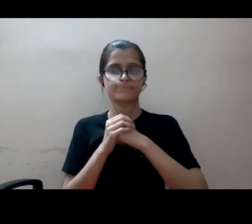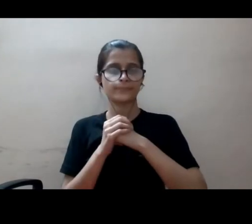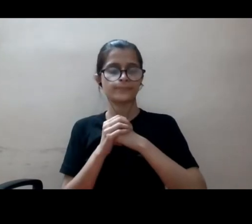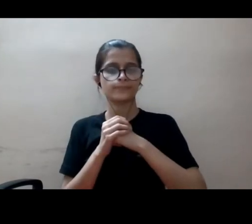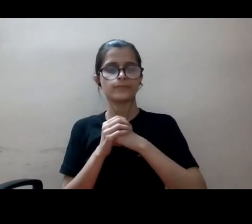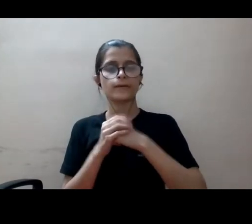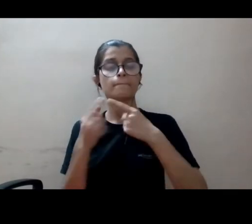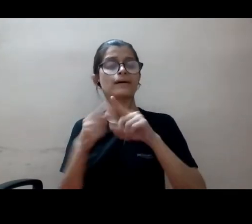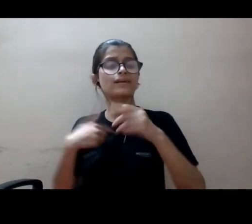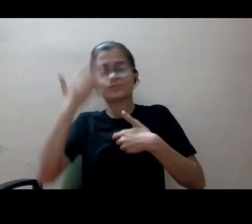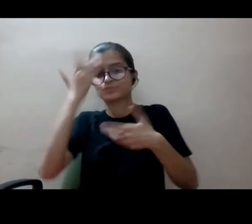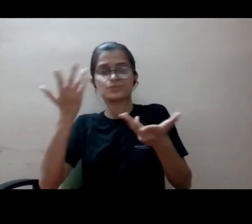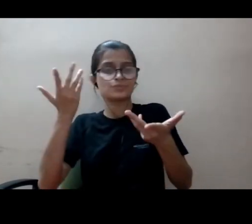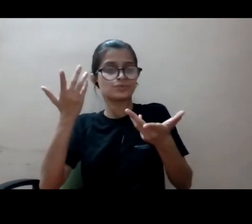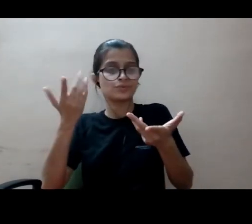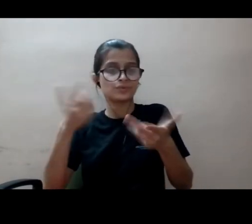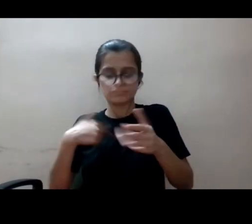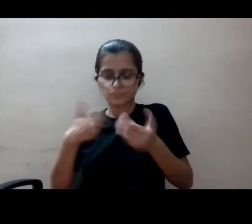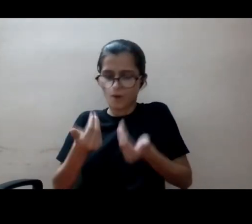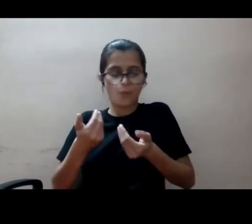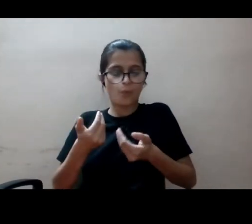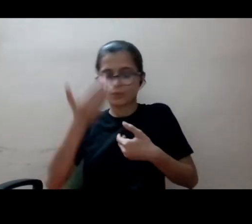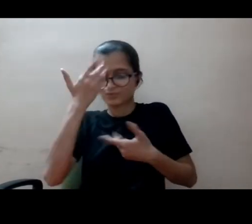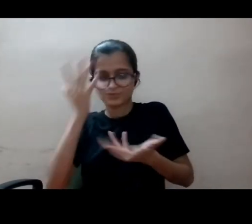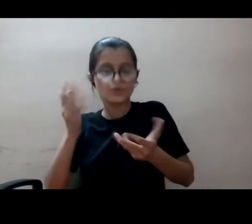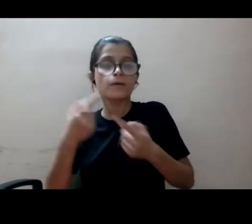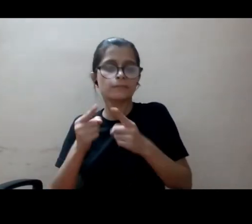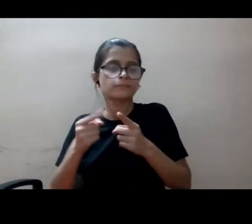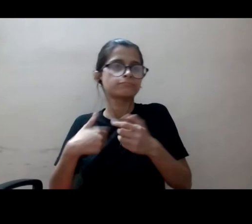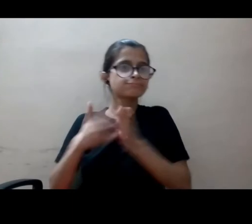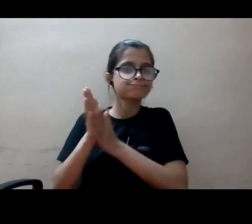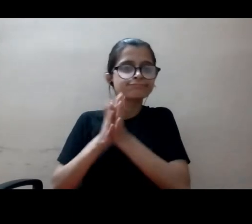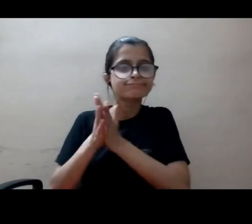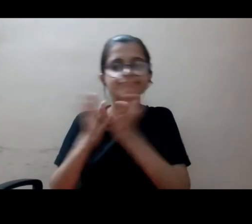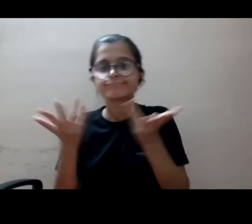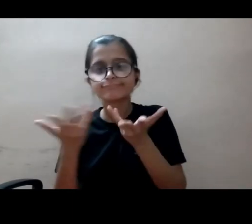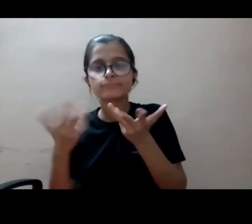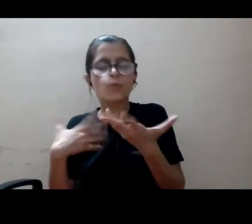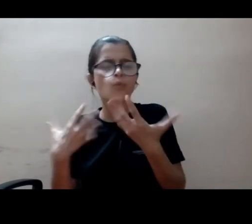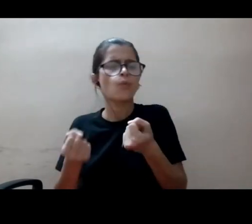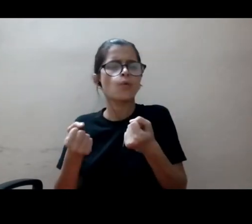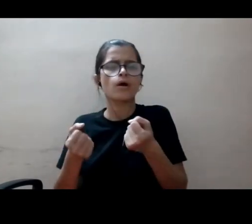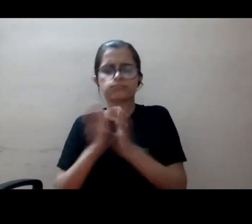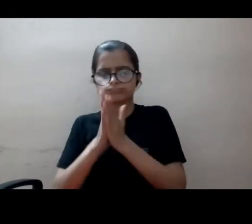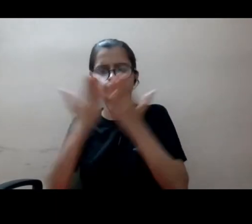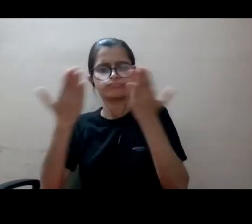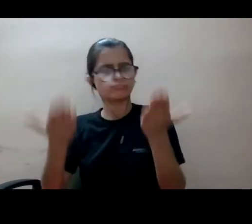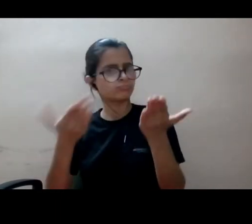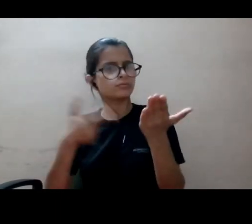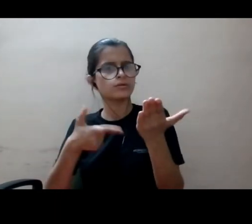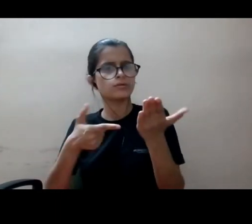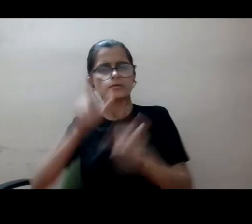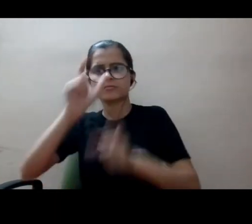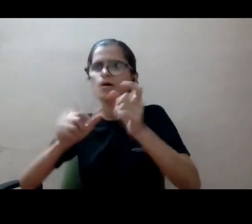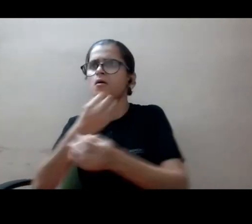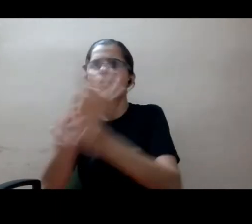But I don't know of others at the present moment. And so that's interesting because it would make a great book, wouldn't it? We got people from all over